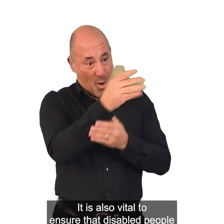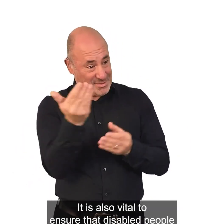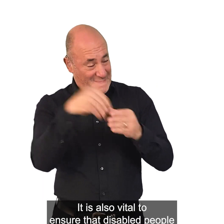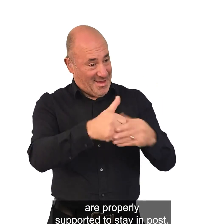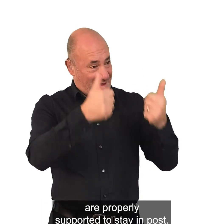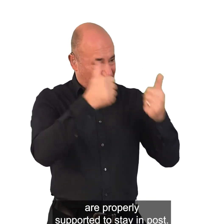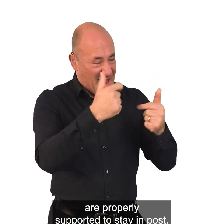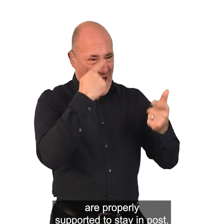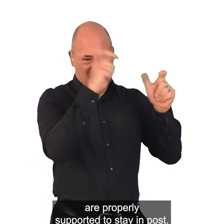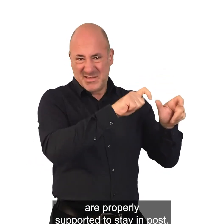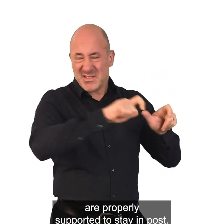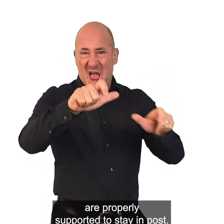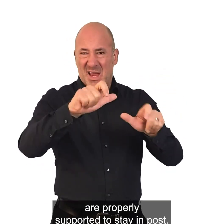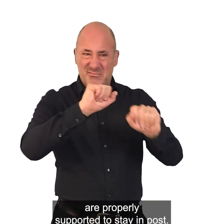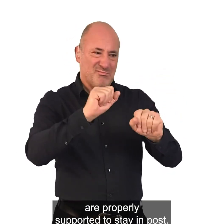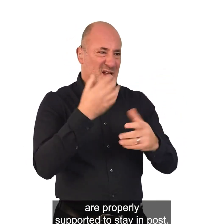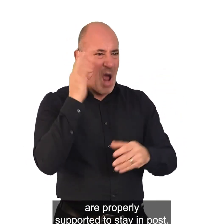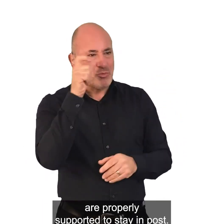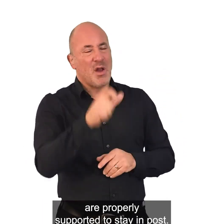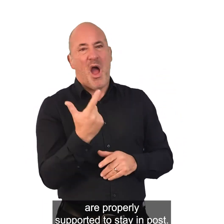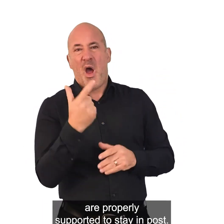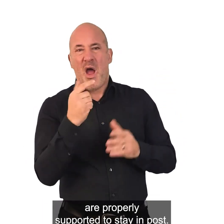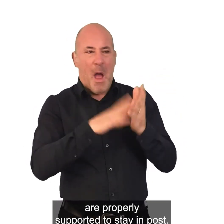are properly supported to stay in post.